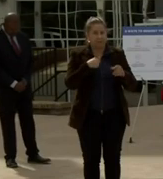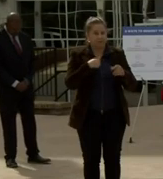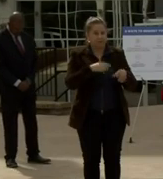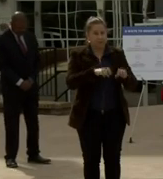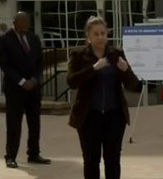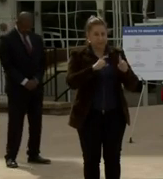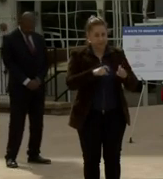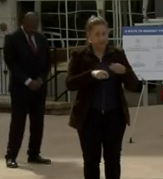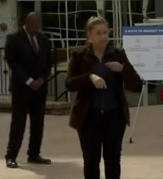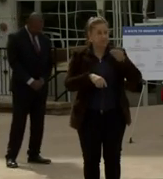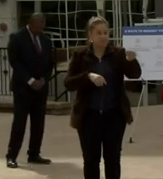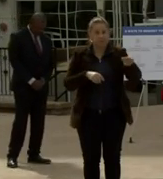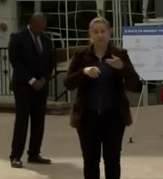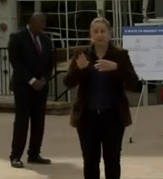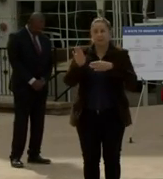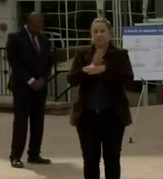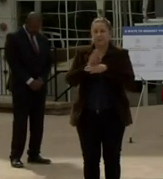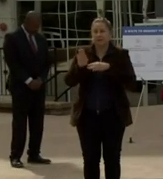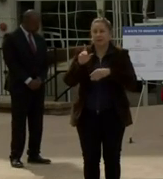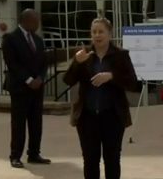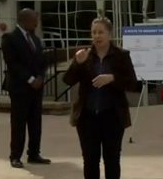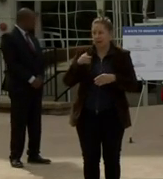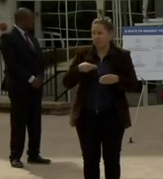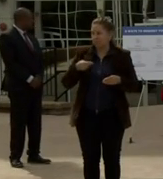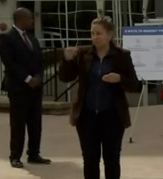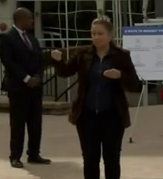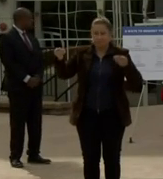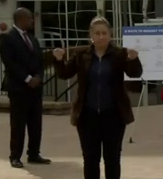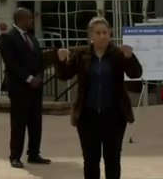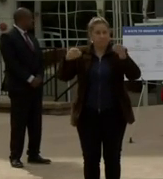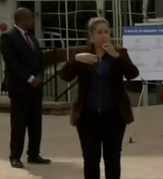any delays in that, in the turnaround times?